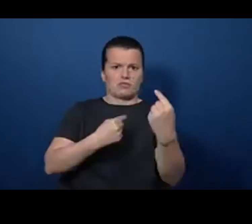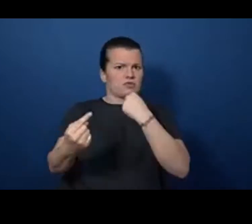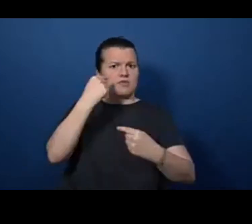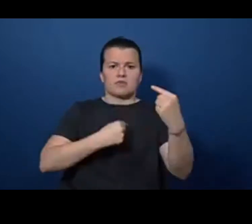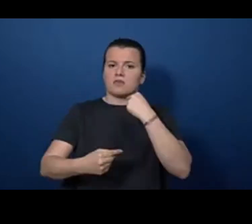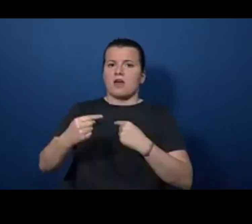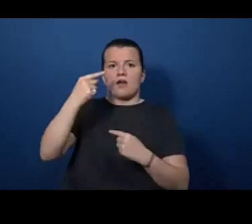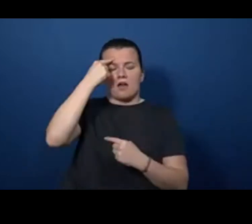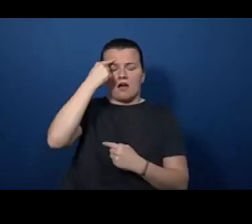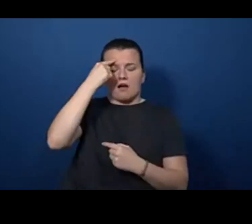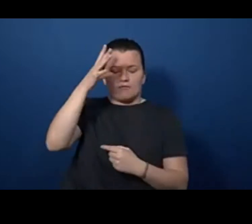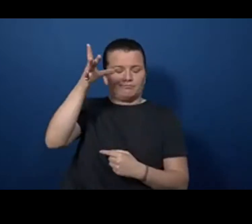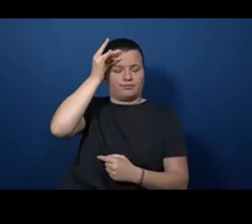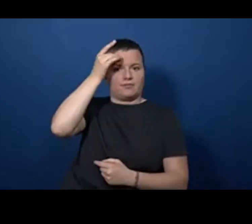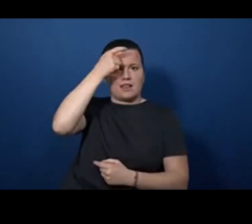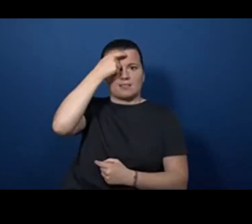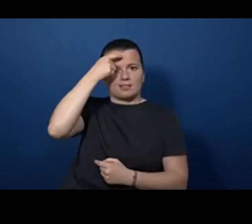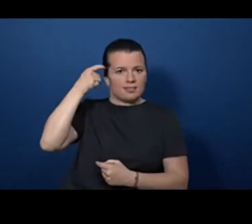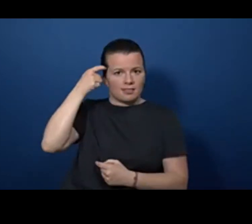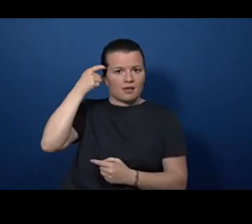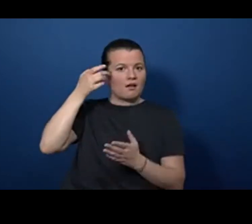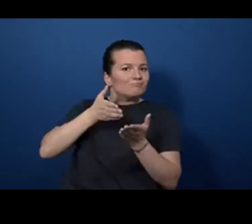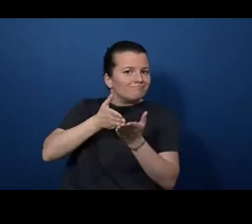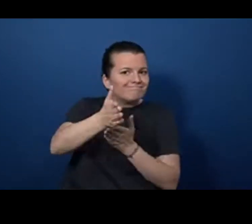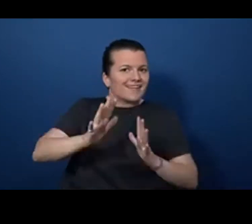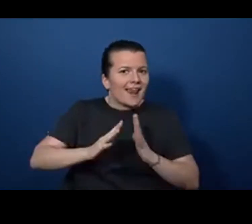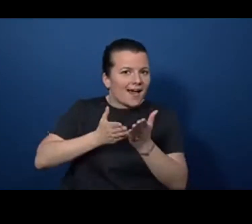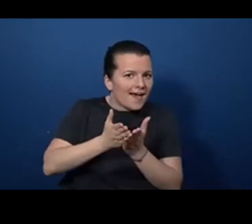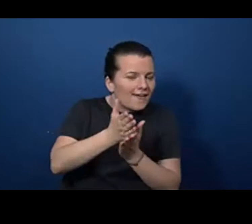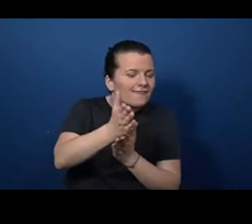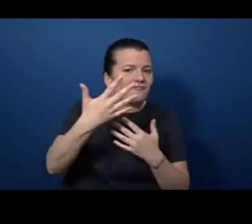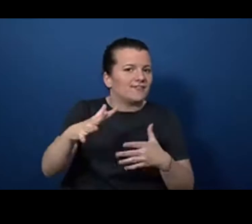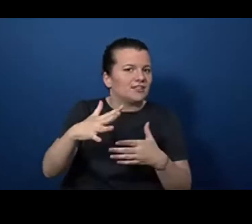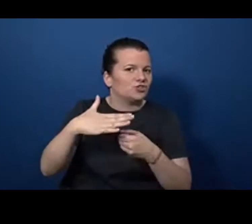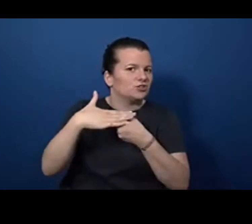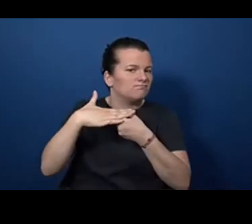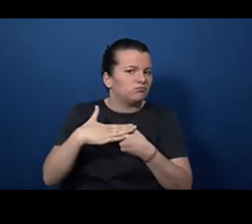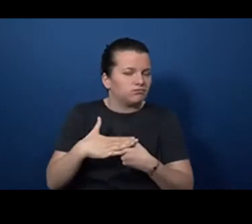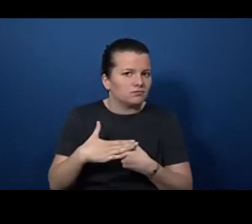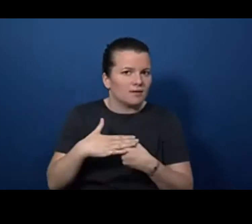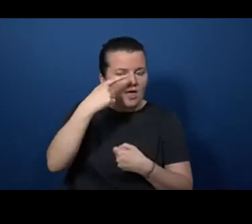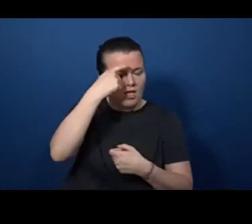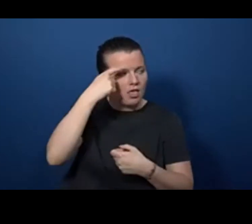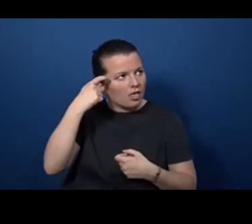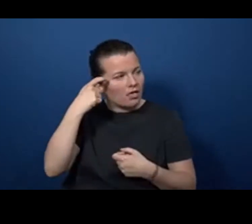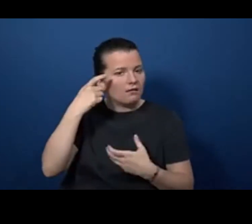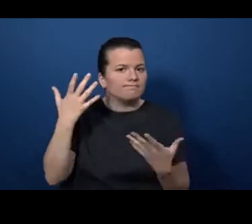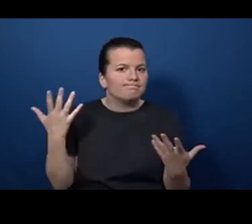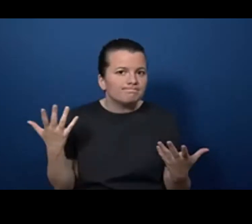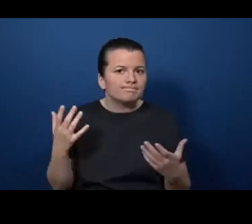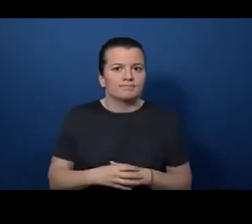life, and for that reason also affects the person's right to be included in the